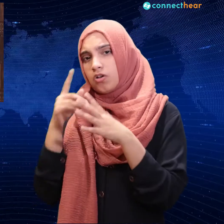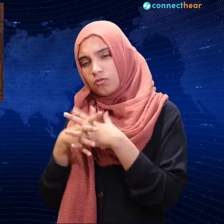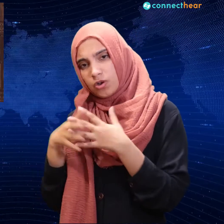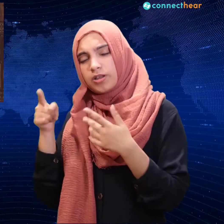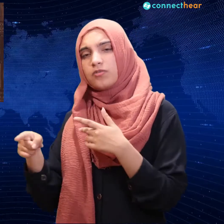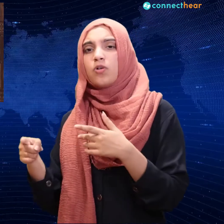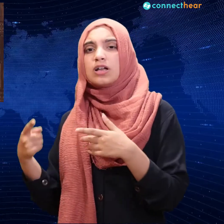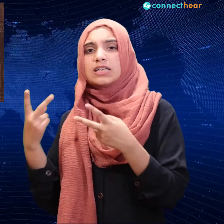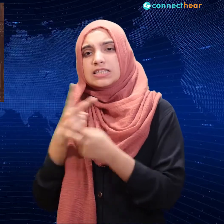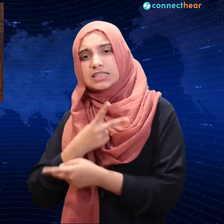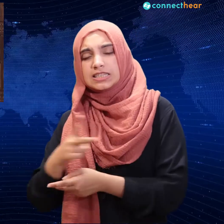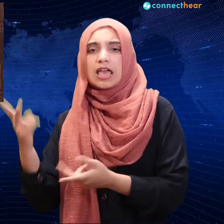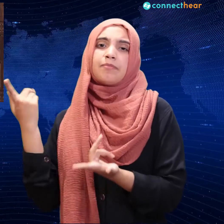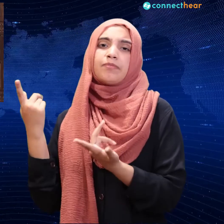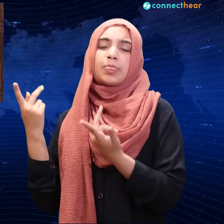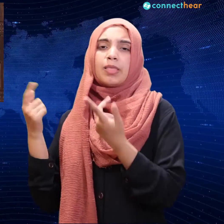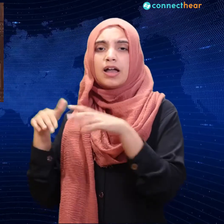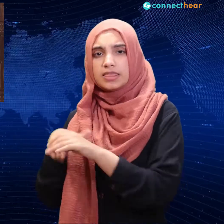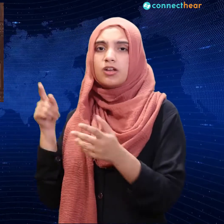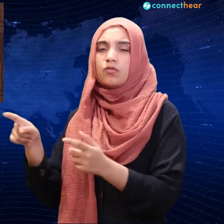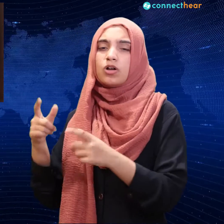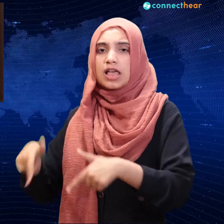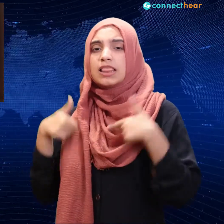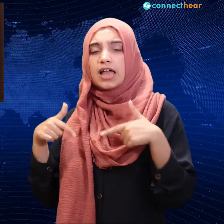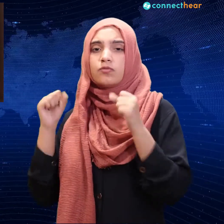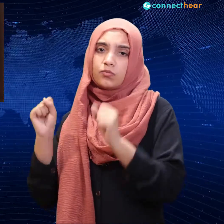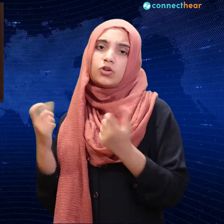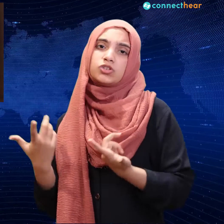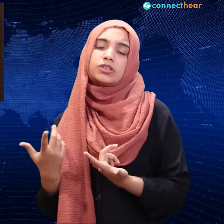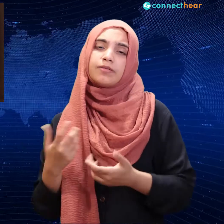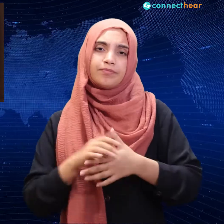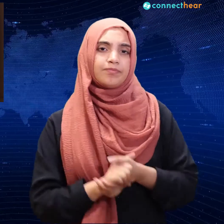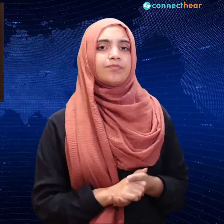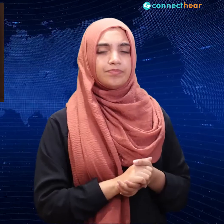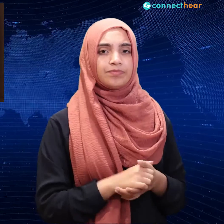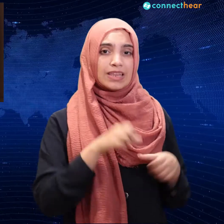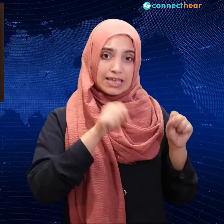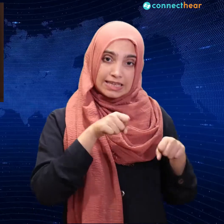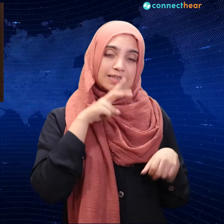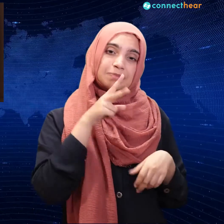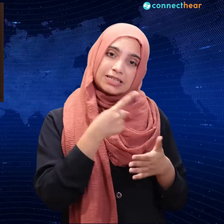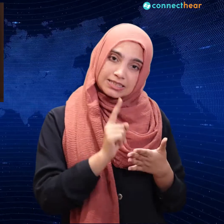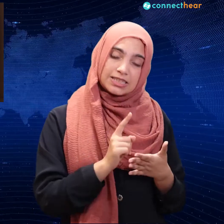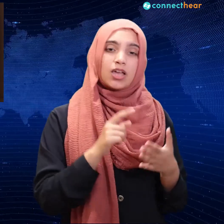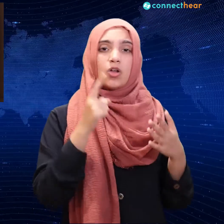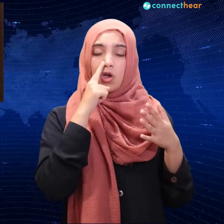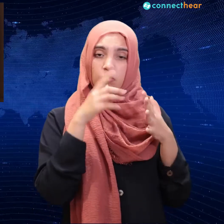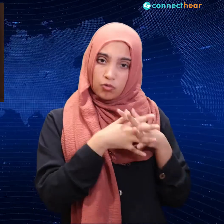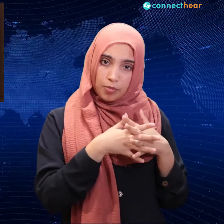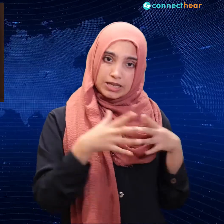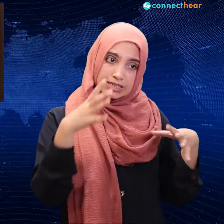access to the same roles in public and in private life? Of course, women should have